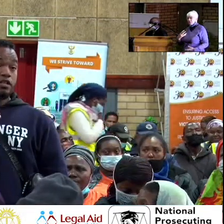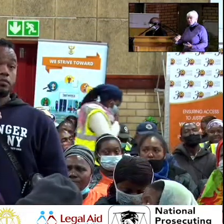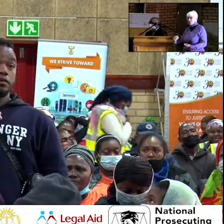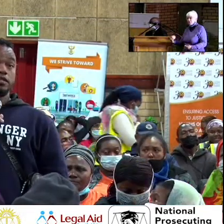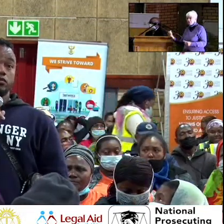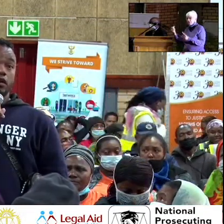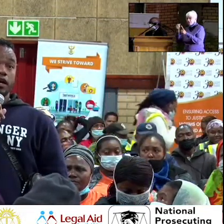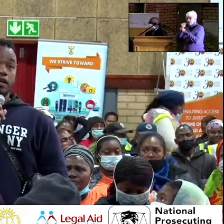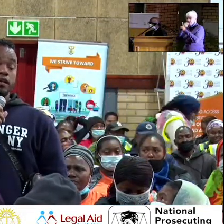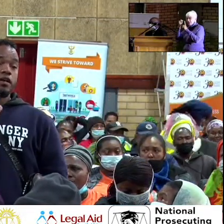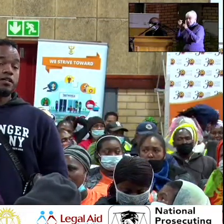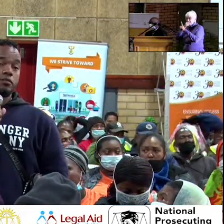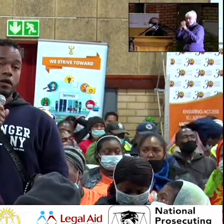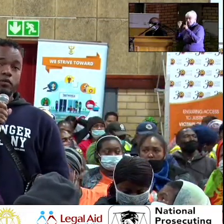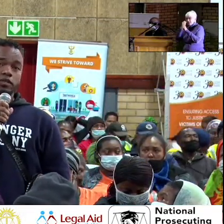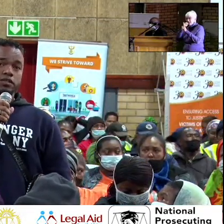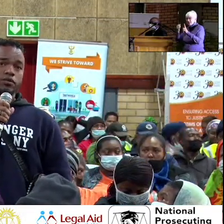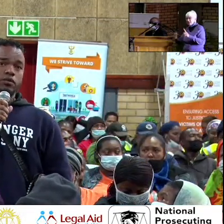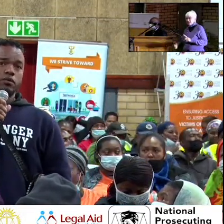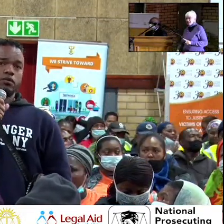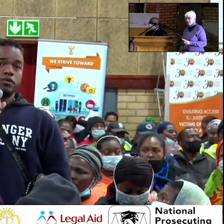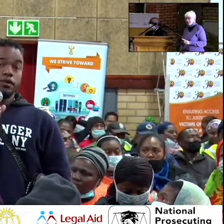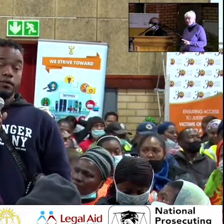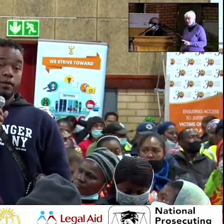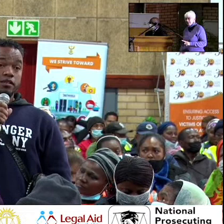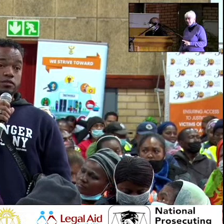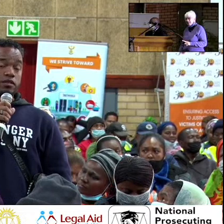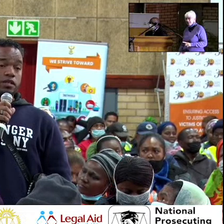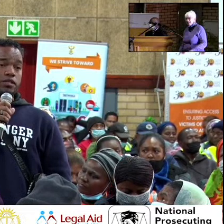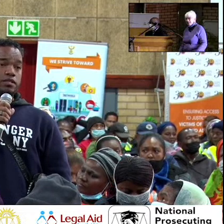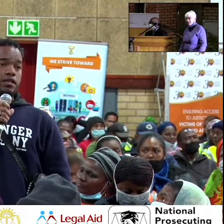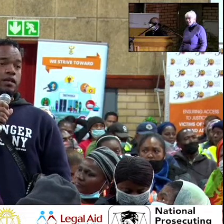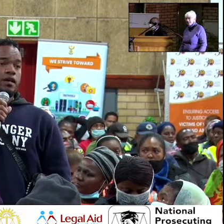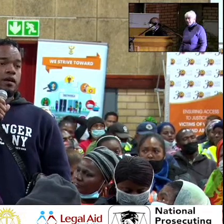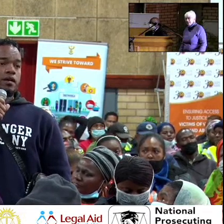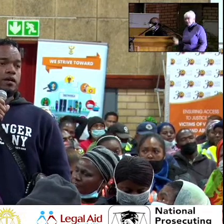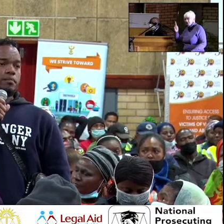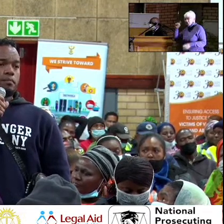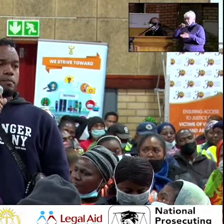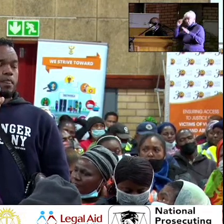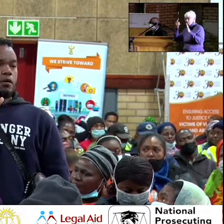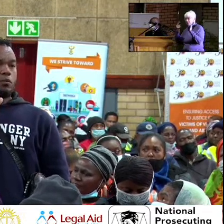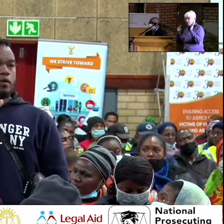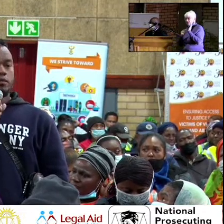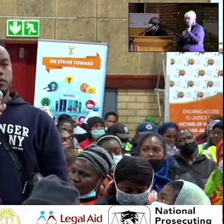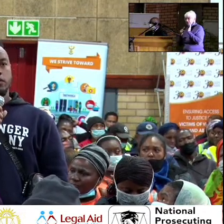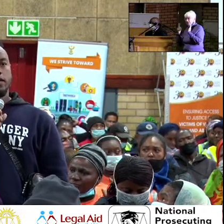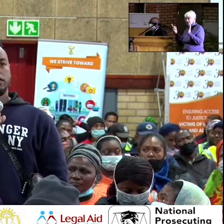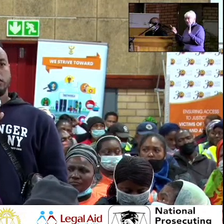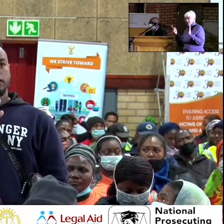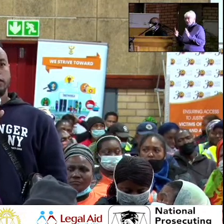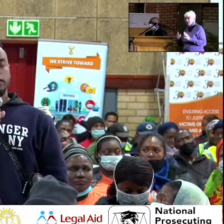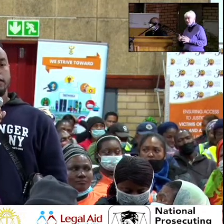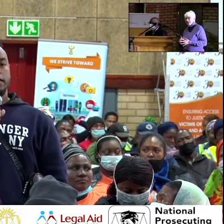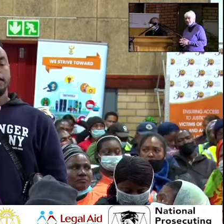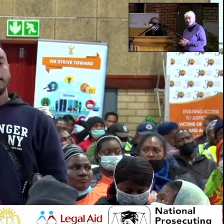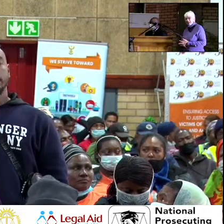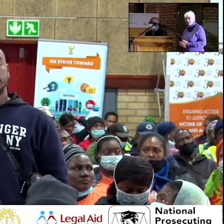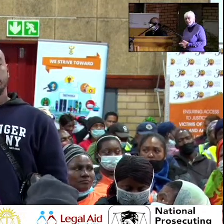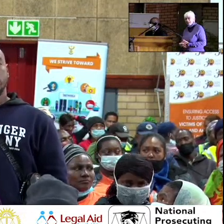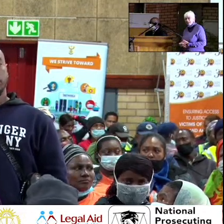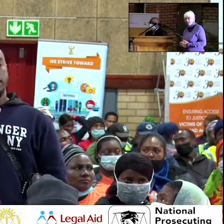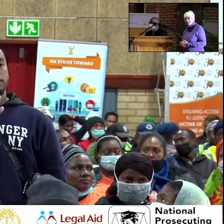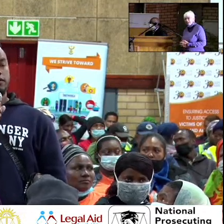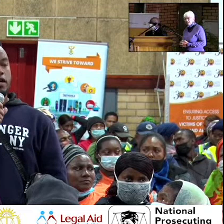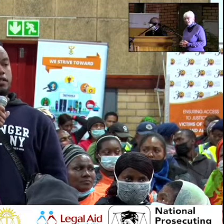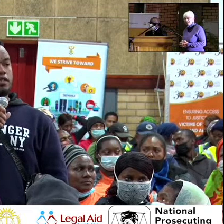and that would be in July. So my question for the panel today is that where would we as students then gain